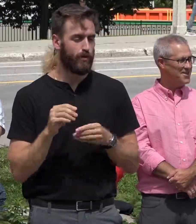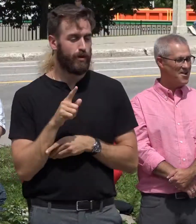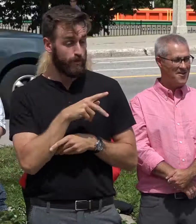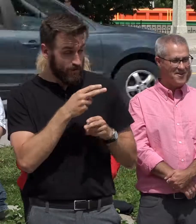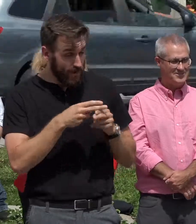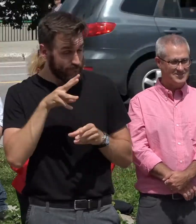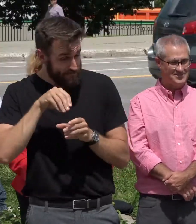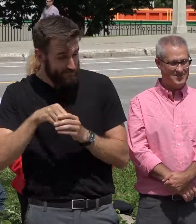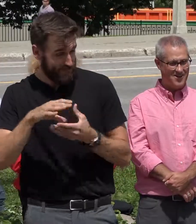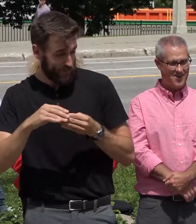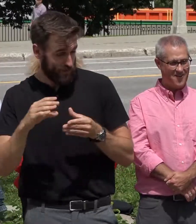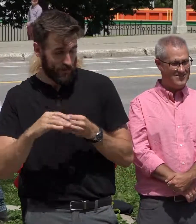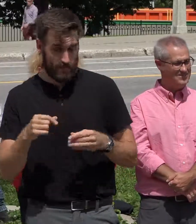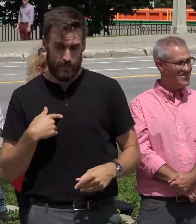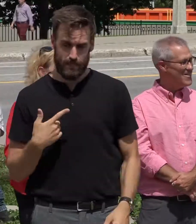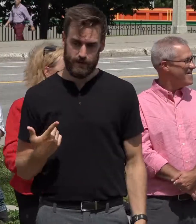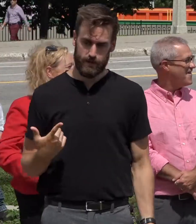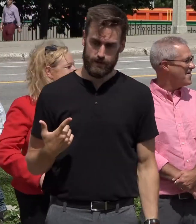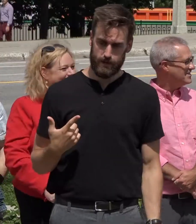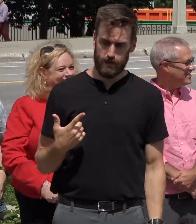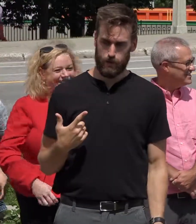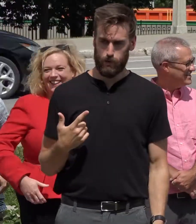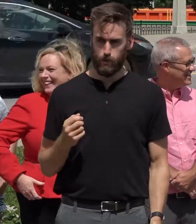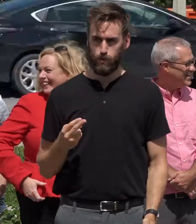was, uh-oh.